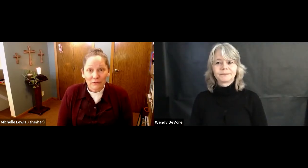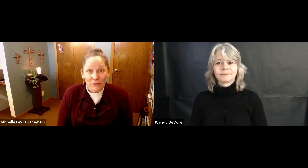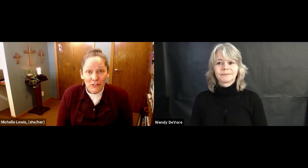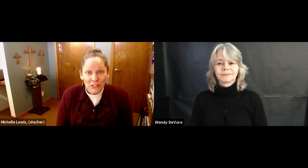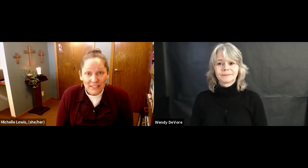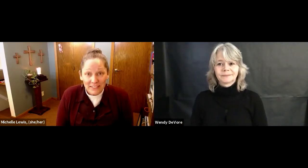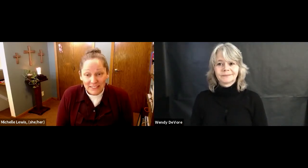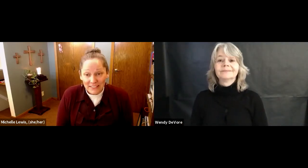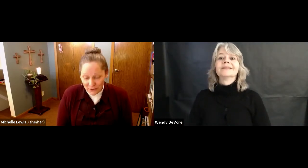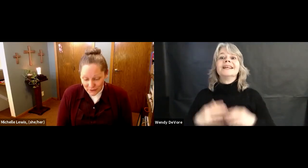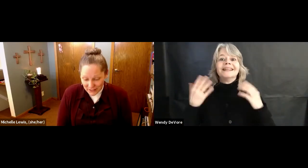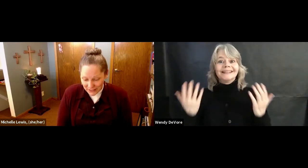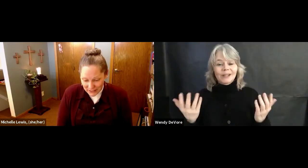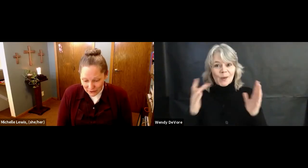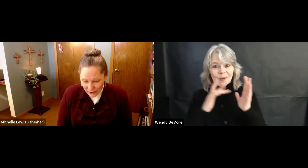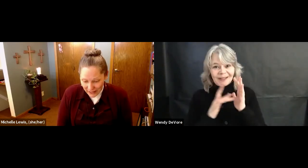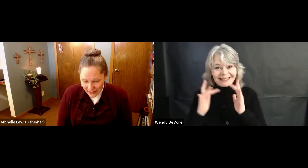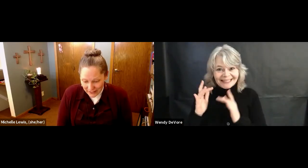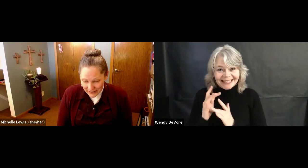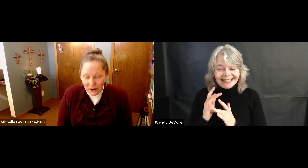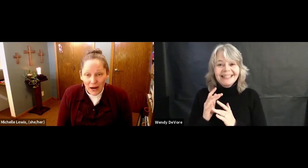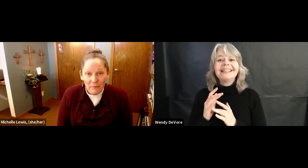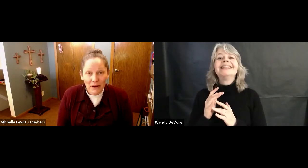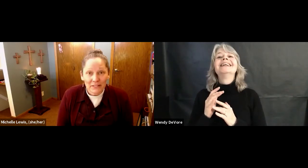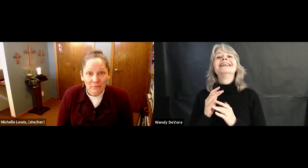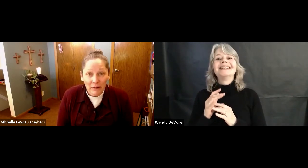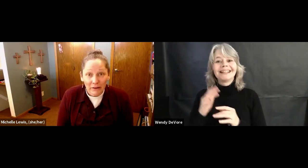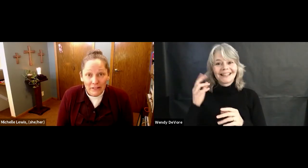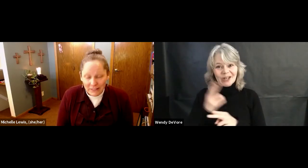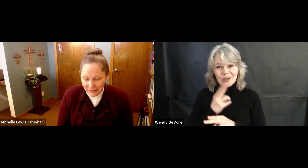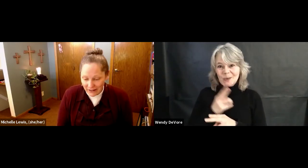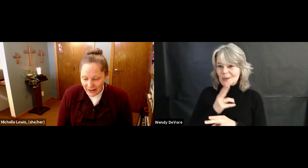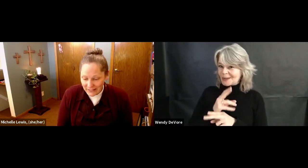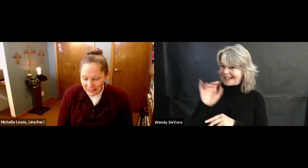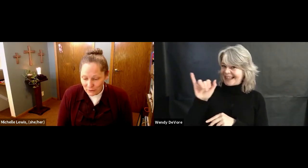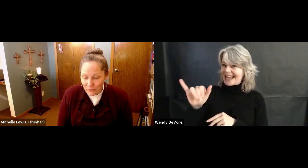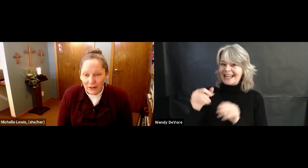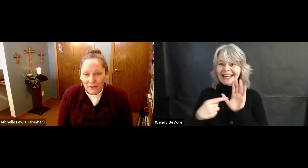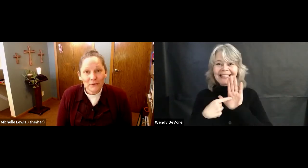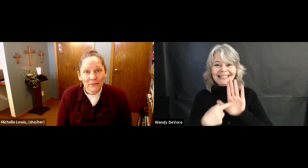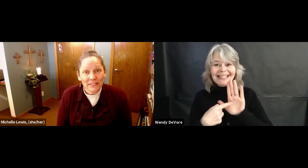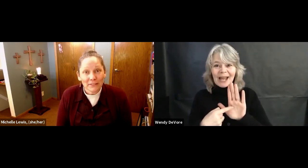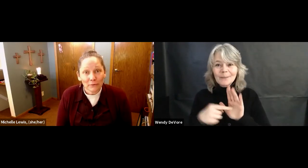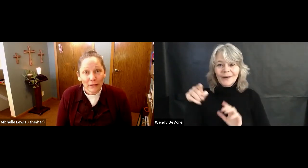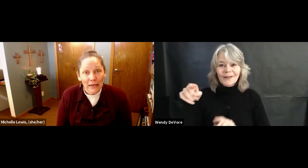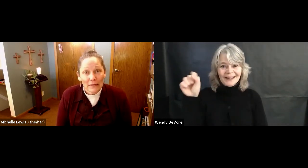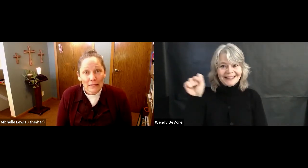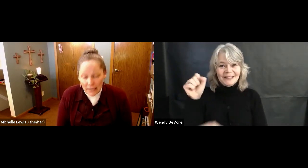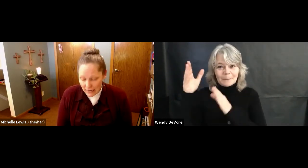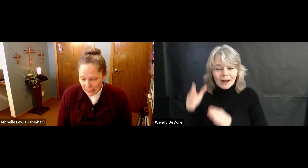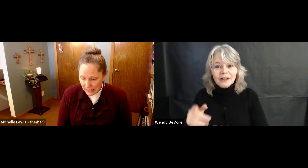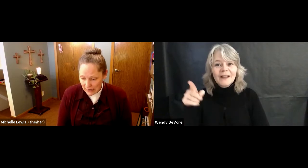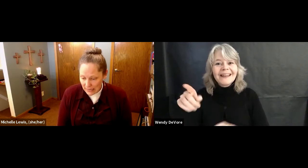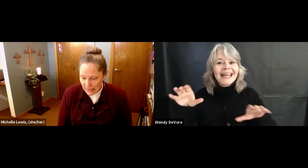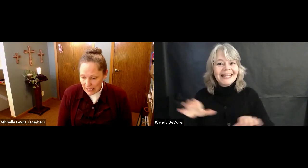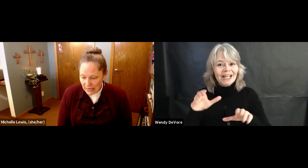So for Jesus to use this story and describe a Samaritan as the one who does the right